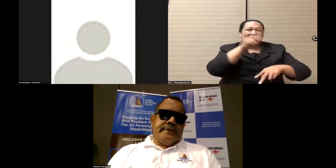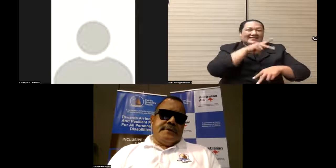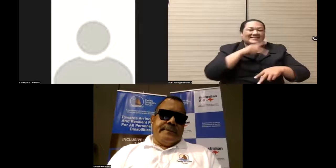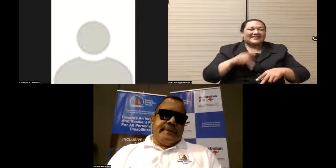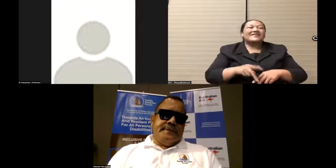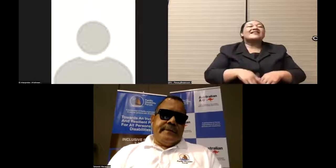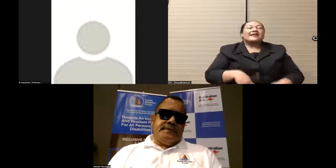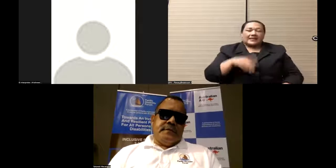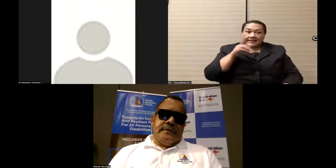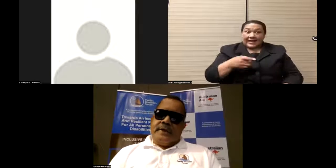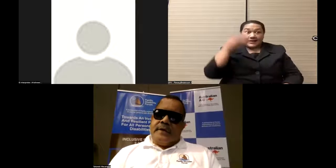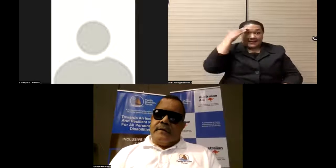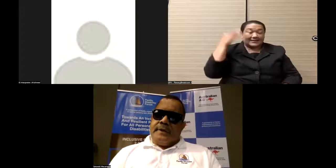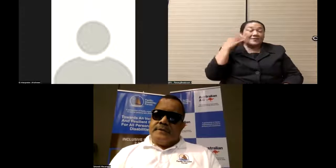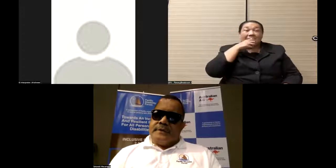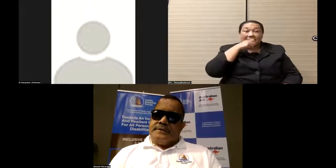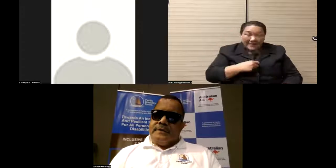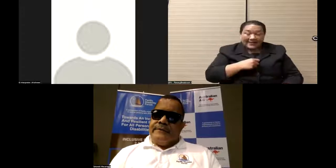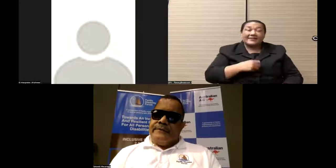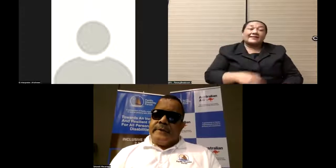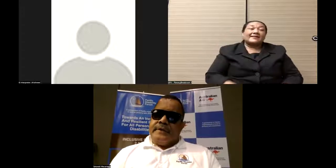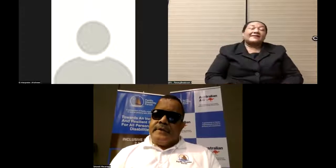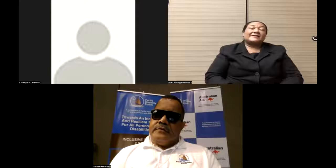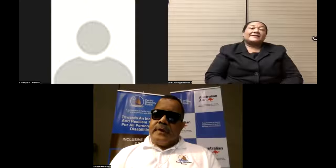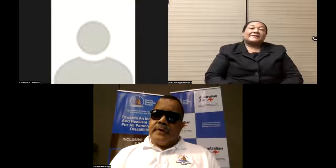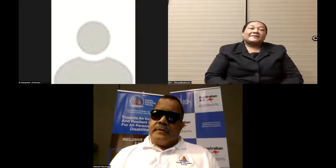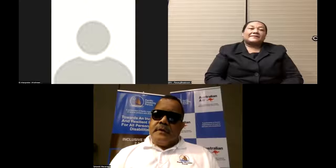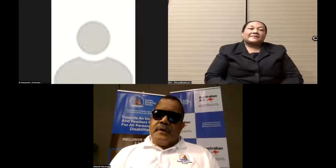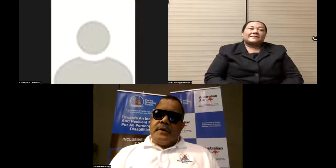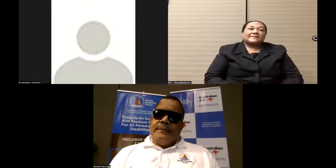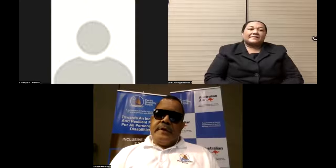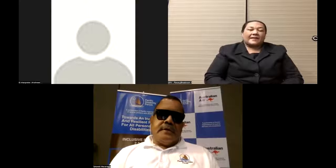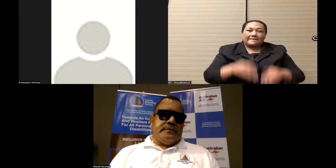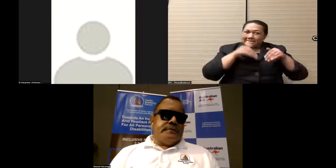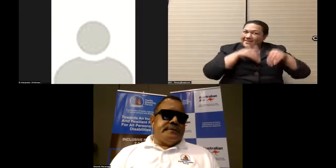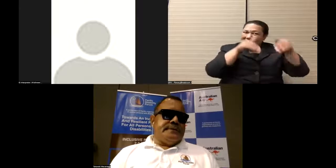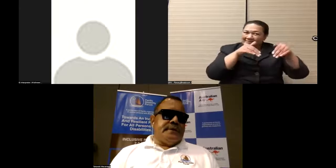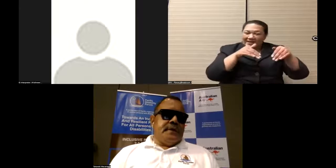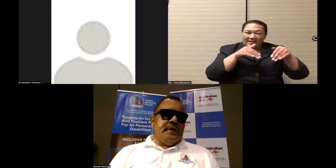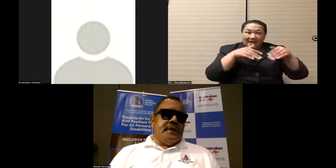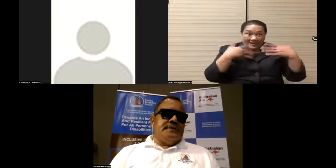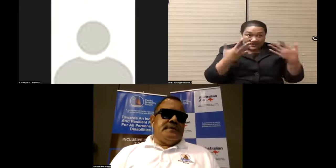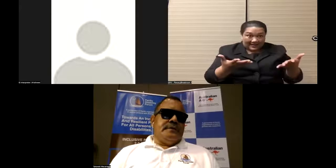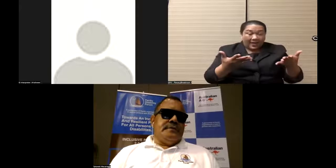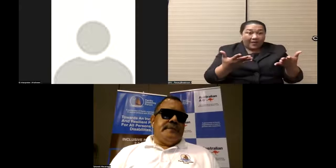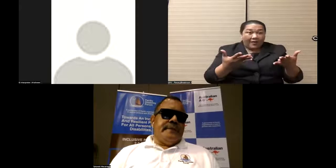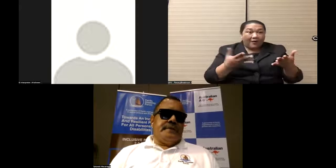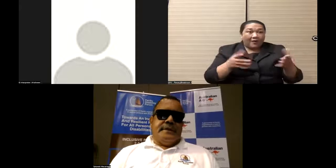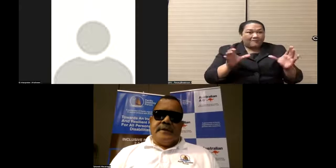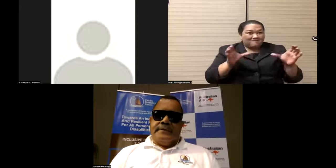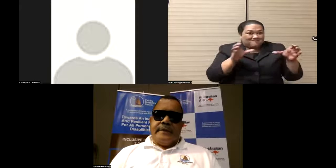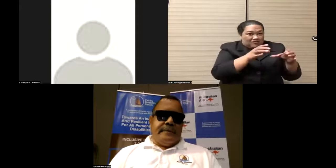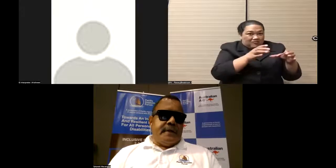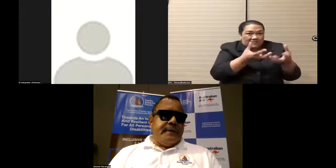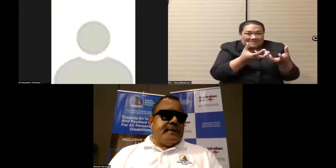this thing is the participants, we are now at a juncture of breaking into our breakout rooms. I just want to